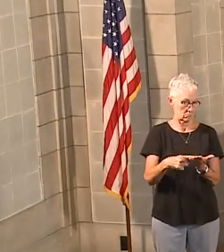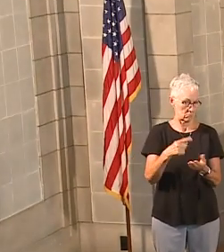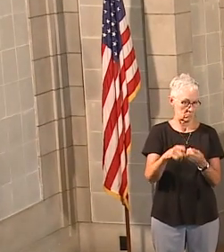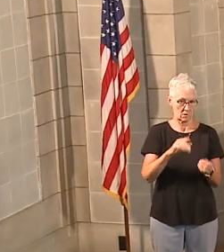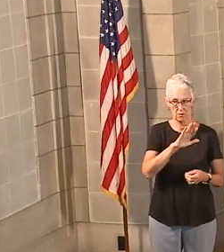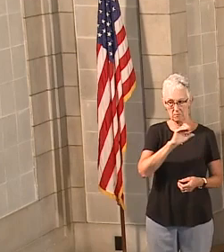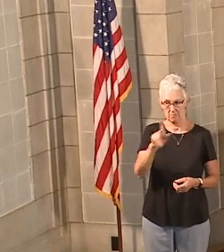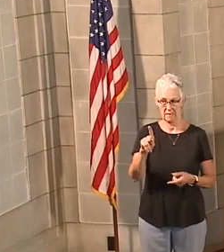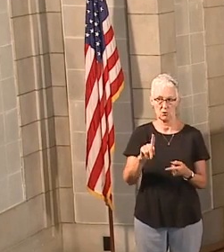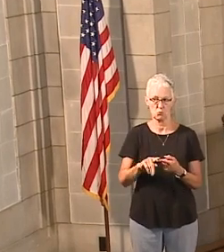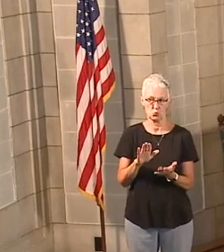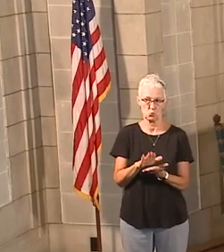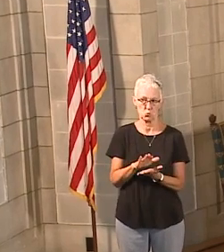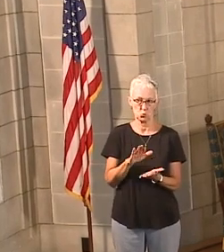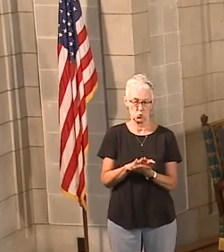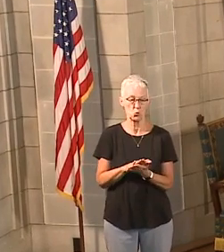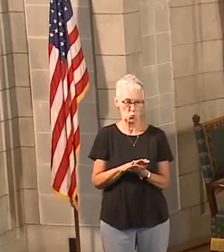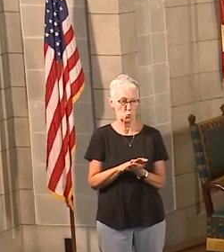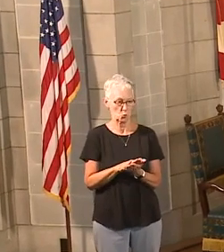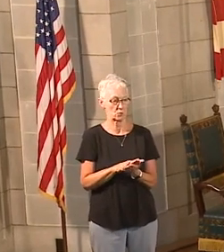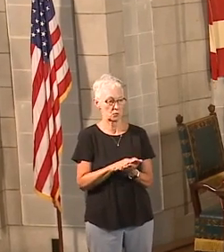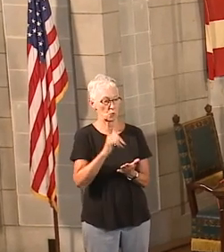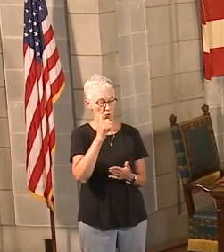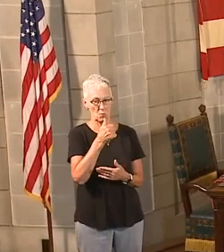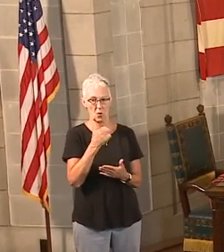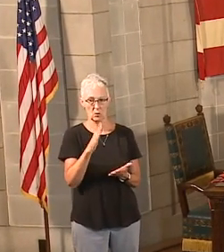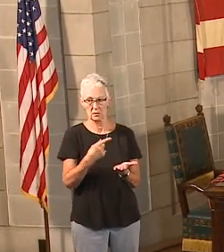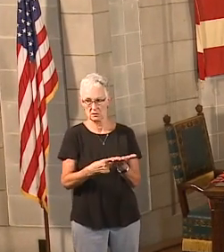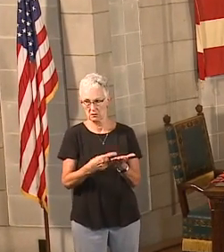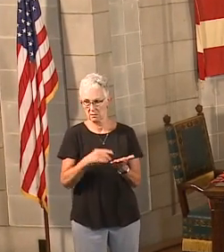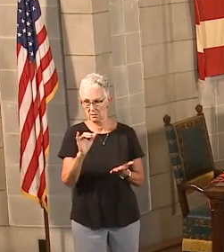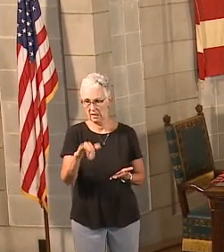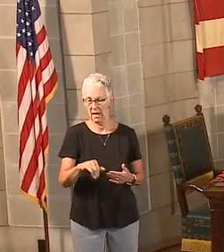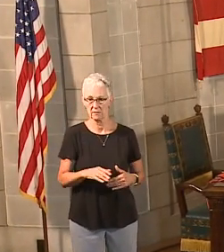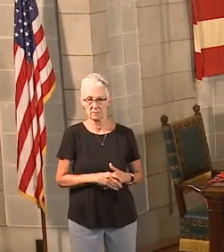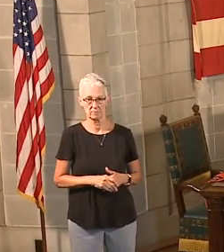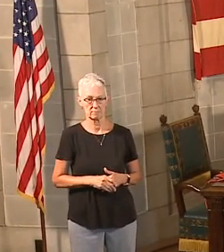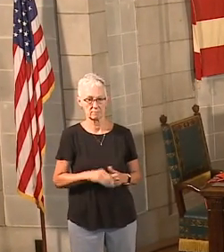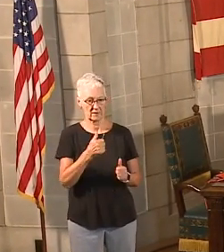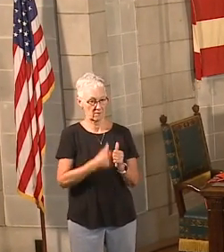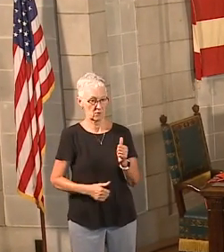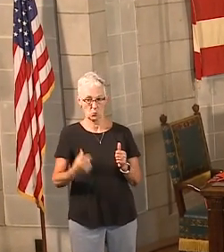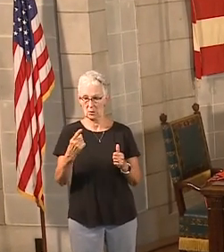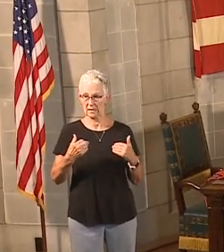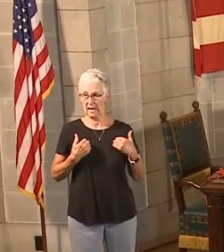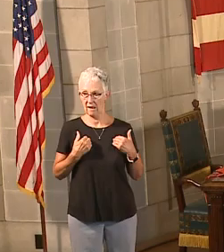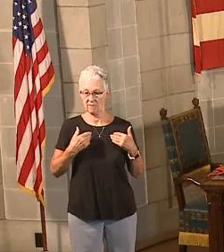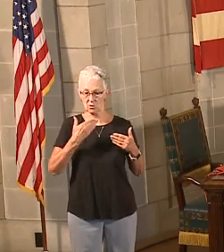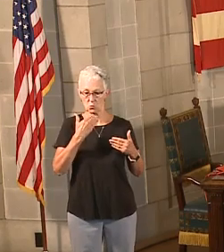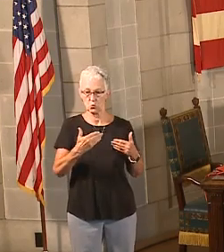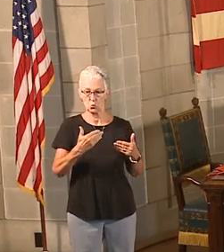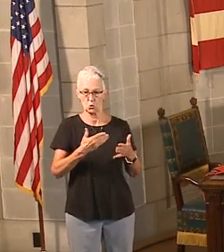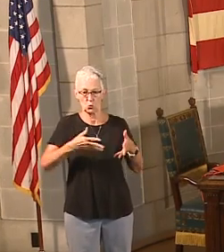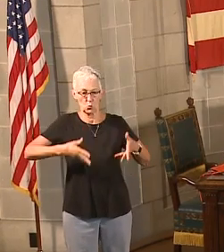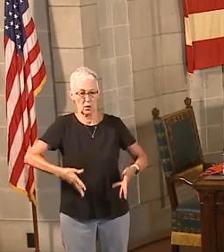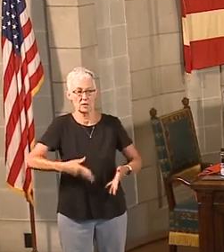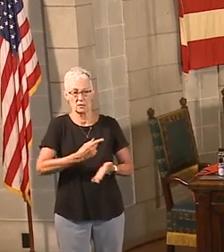pandemic. So 1 p.m. back here tomorrow, we'll be talking about that. And everybody have a great rest of your week. Thanks.